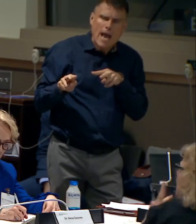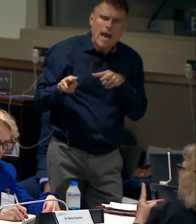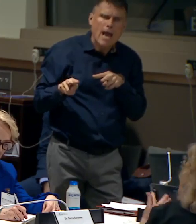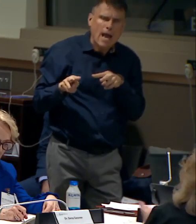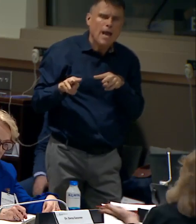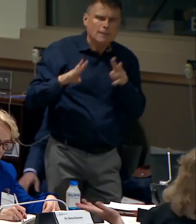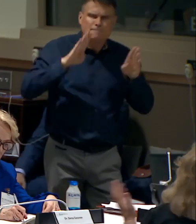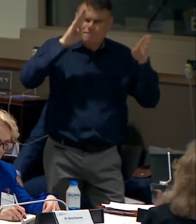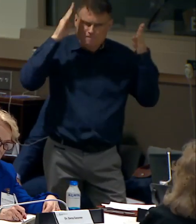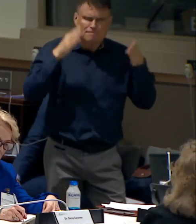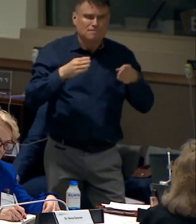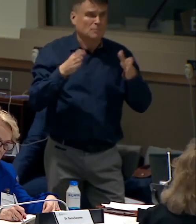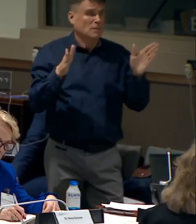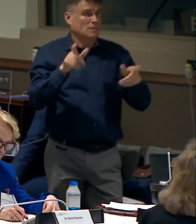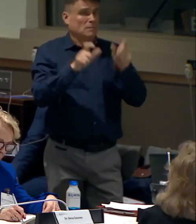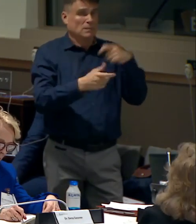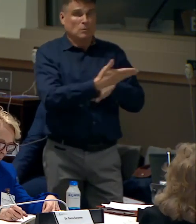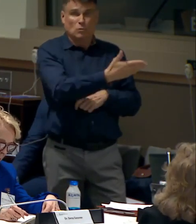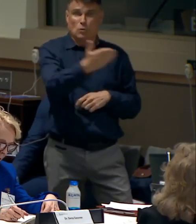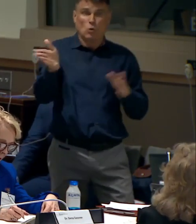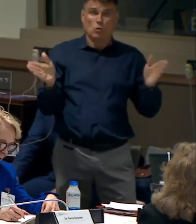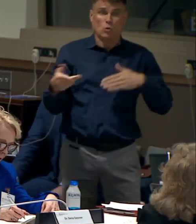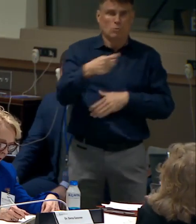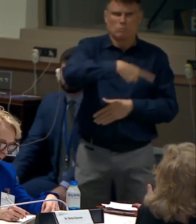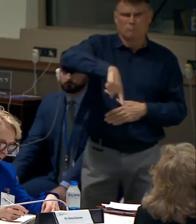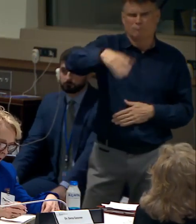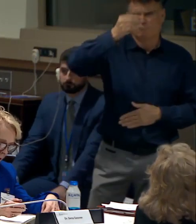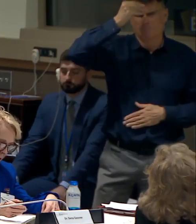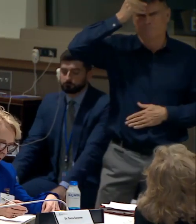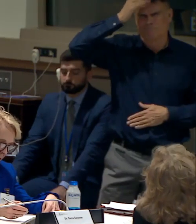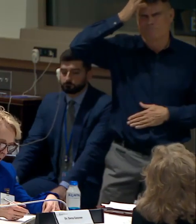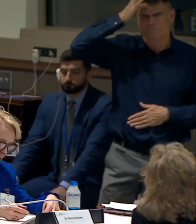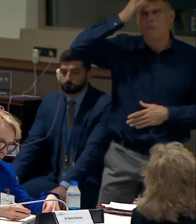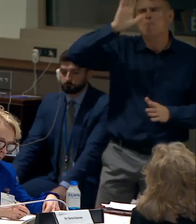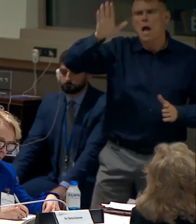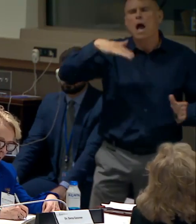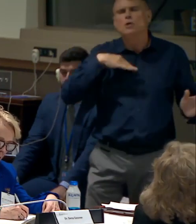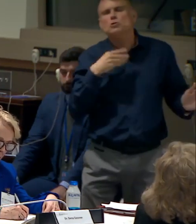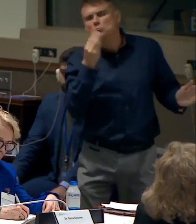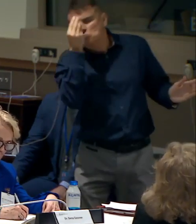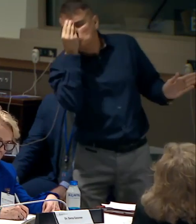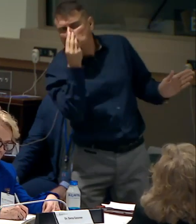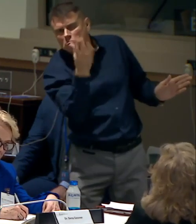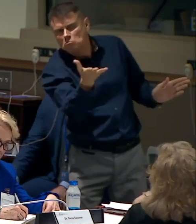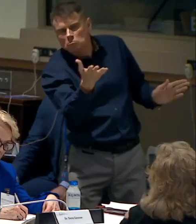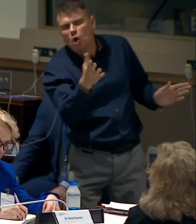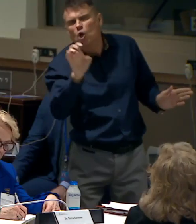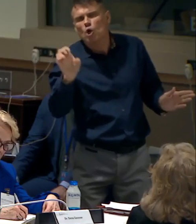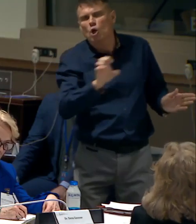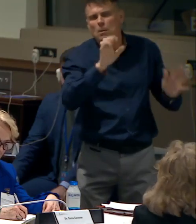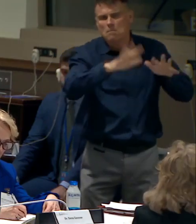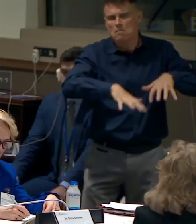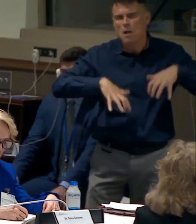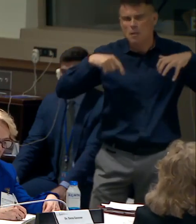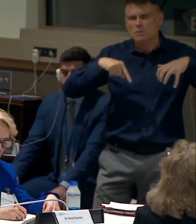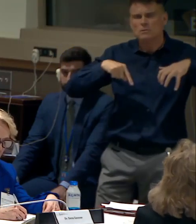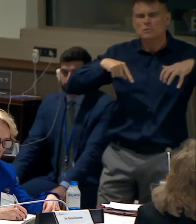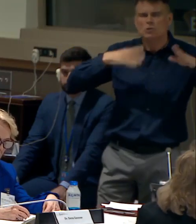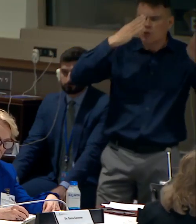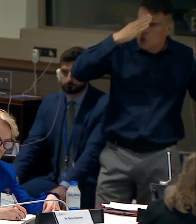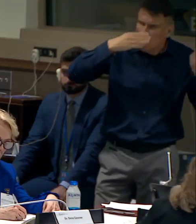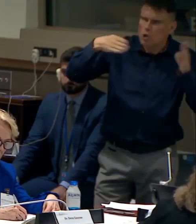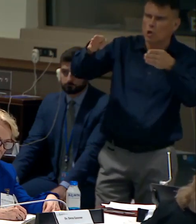this subject today, but I wanted to give some information, background information on what is going on in the European Parliament,